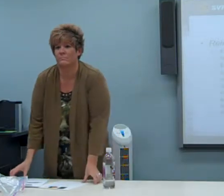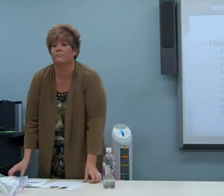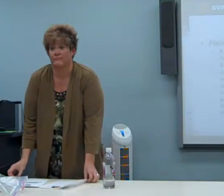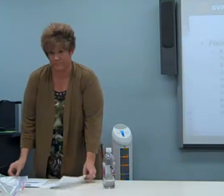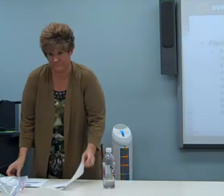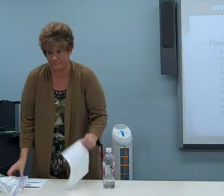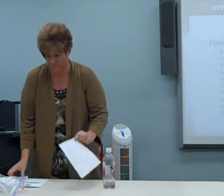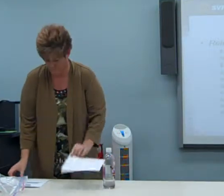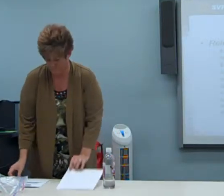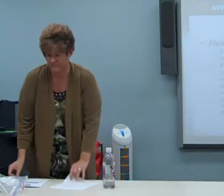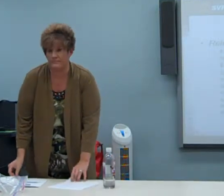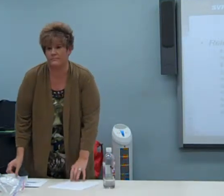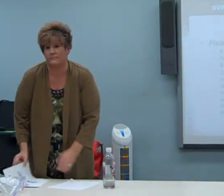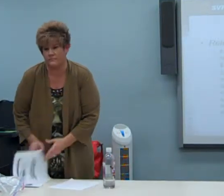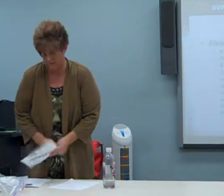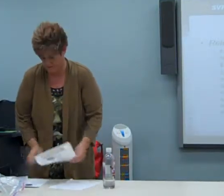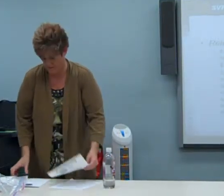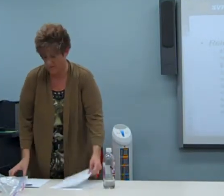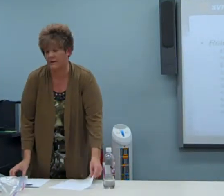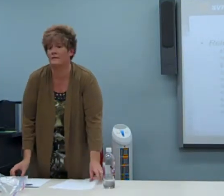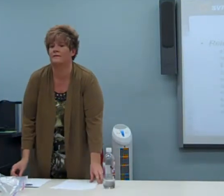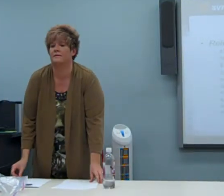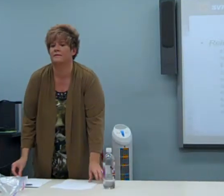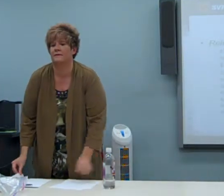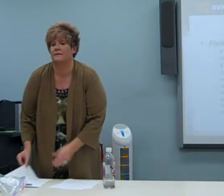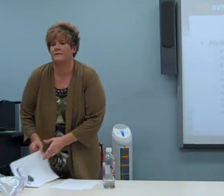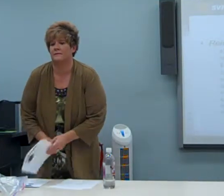So recently I did go to Purple, just for an observation.